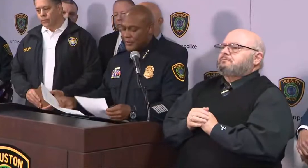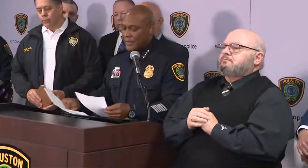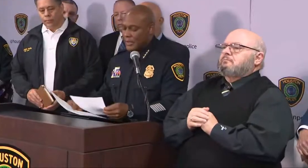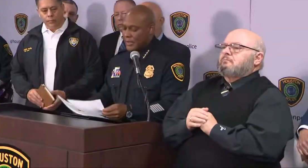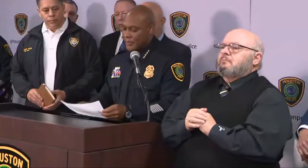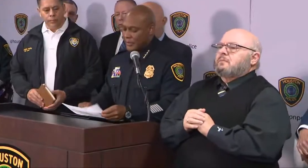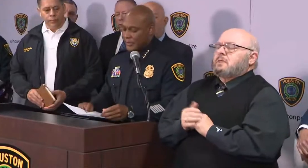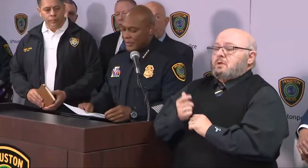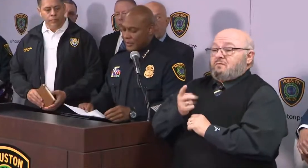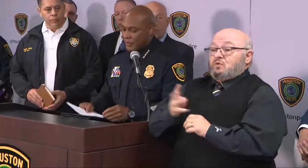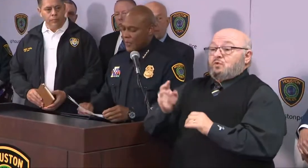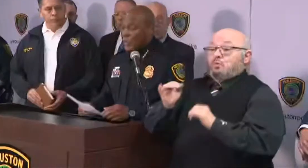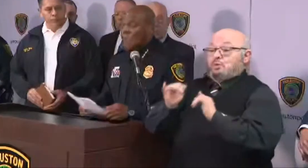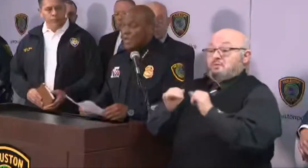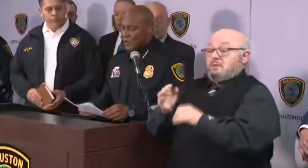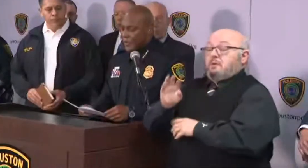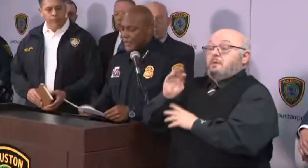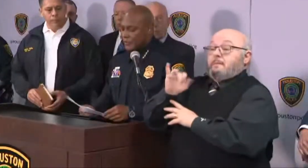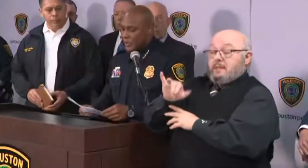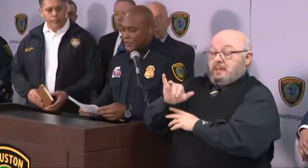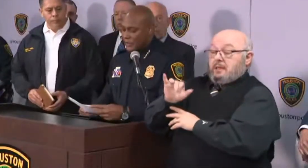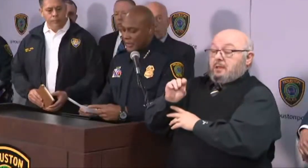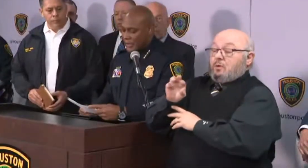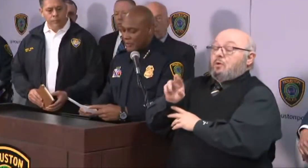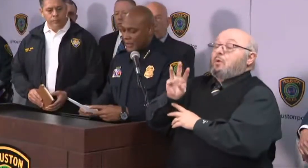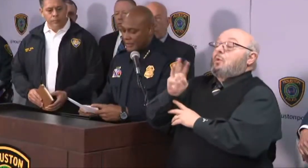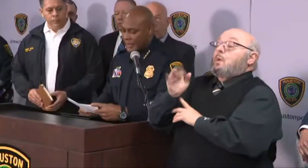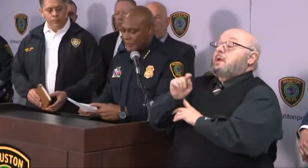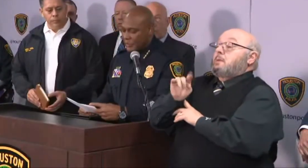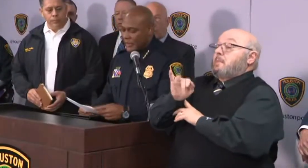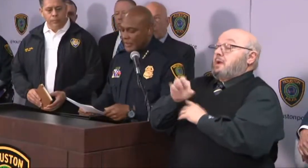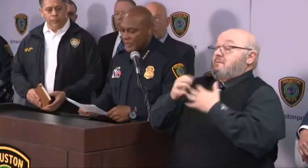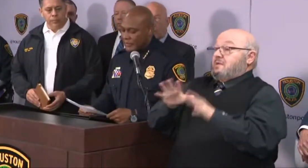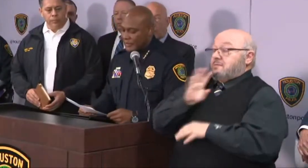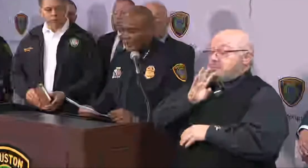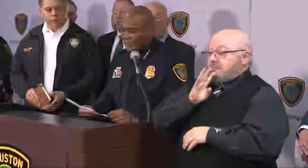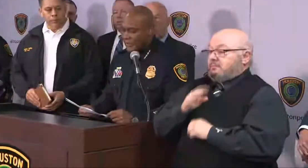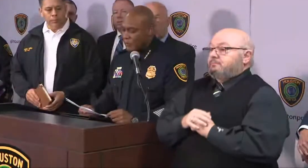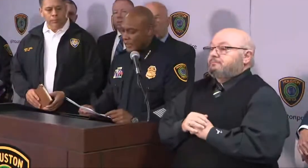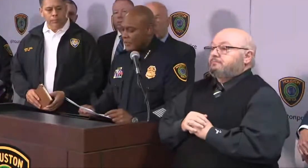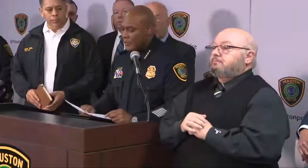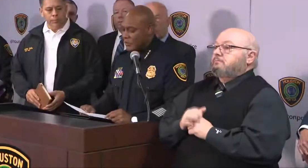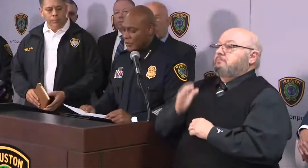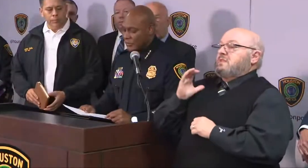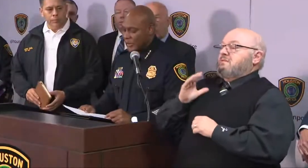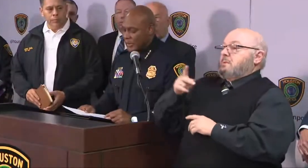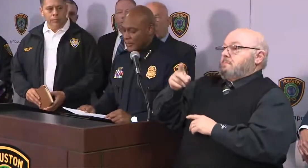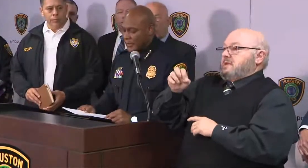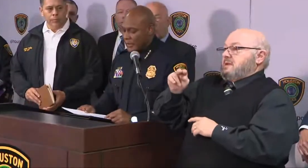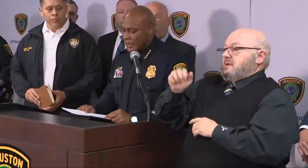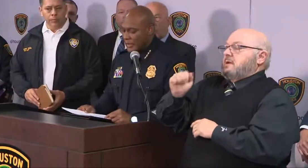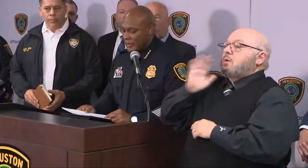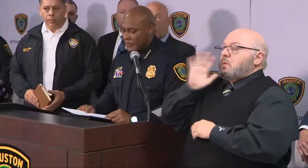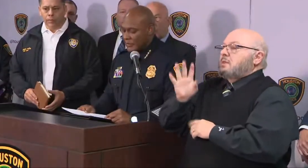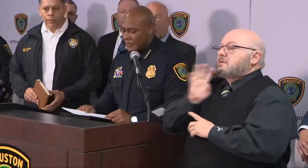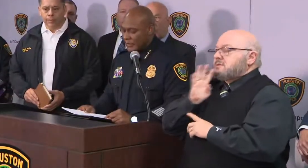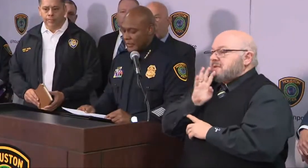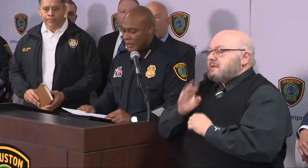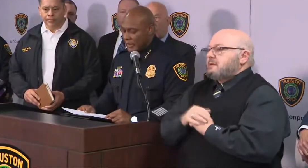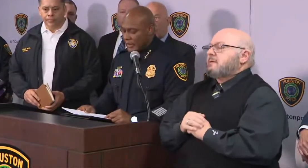here. Mayor Whitmire already spoke. I'm speaking, and Chief Pena will speak.